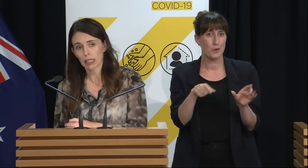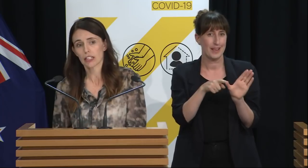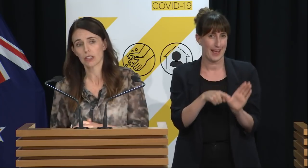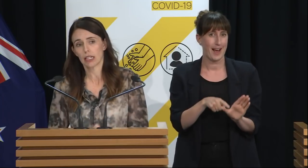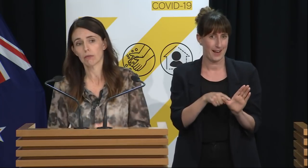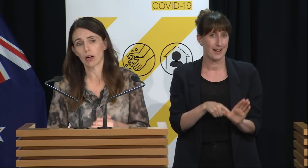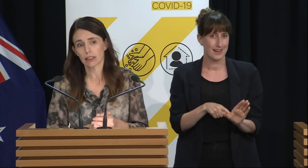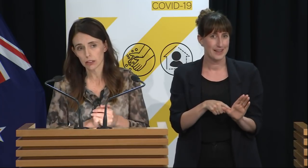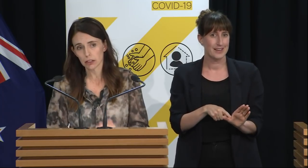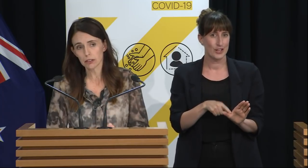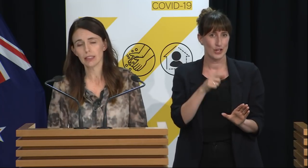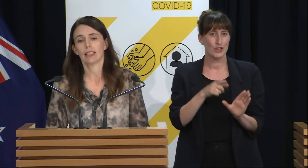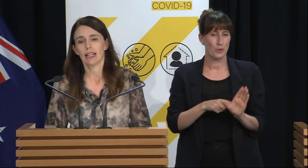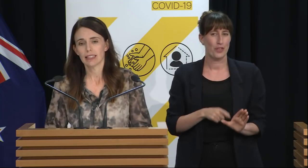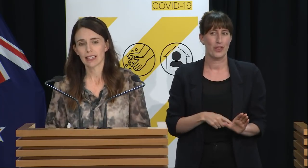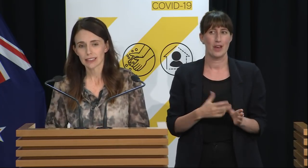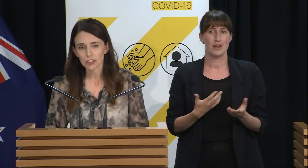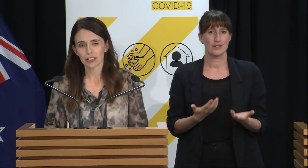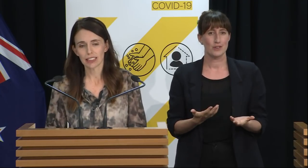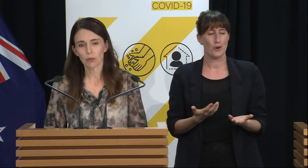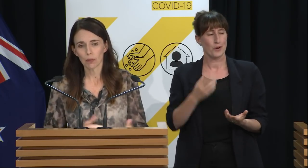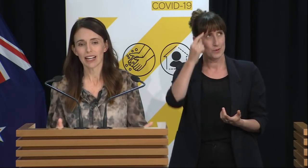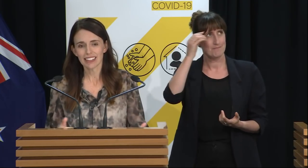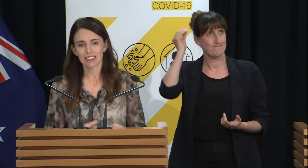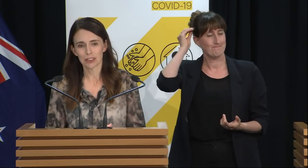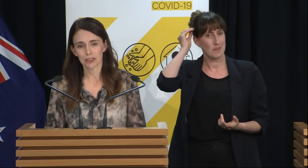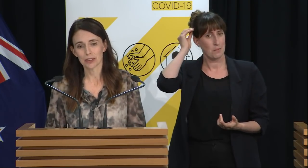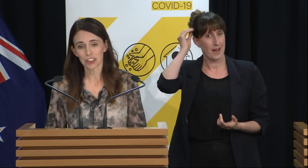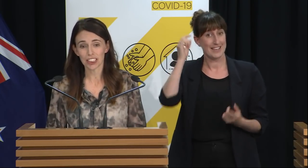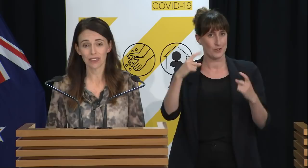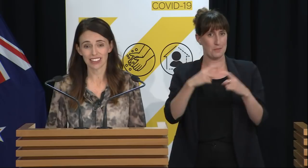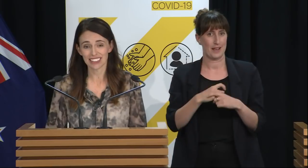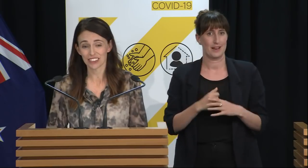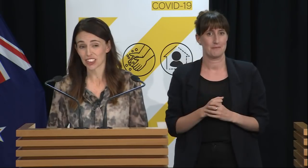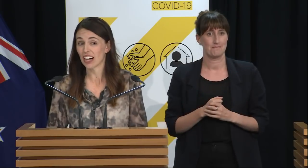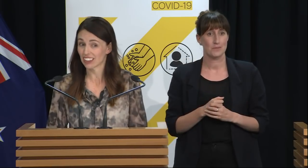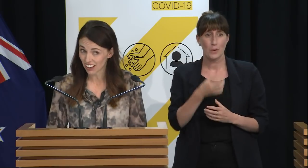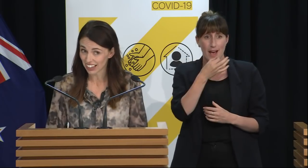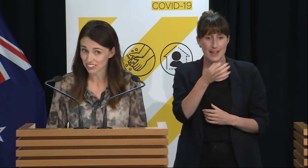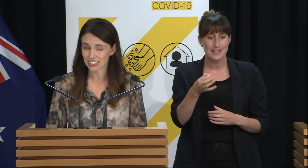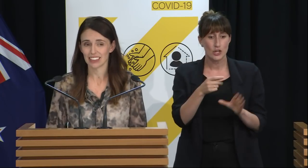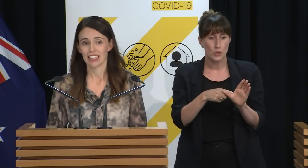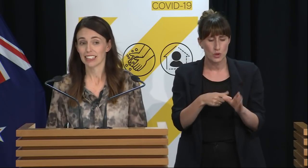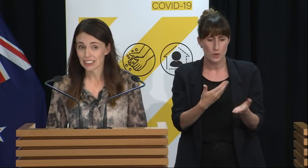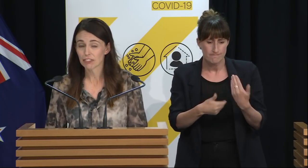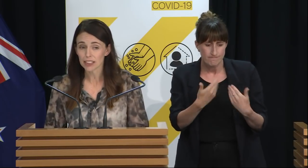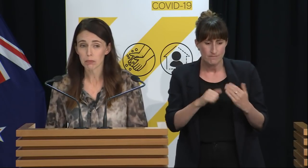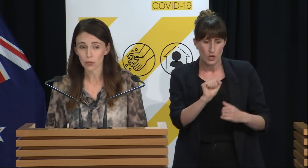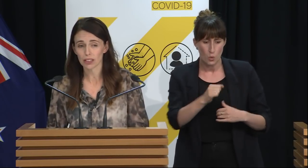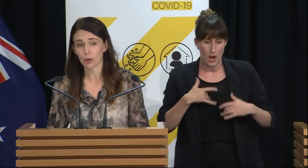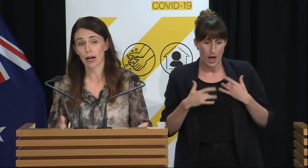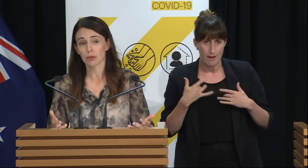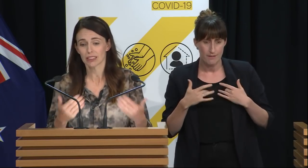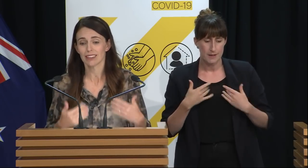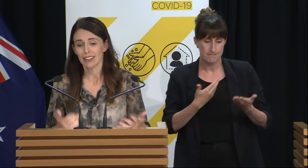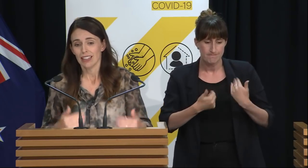that complication in mind too. And that essentially what we ask them to do is share with us their entire lives. And that's very